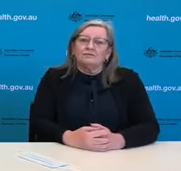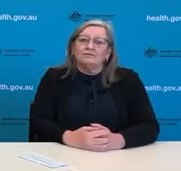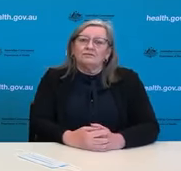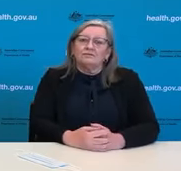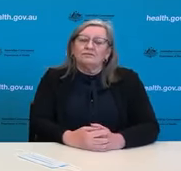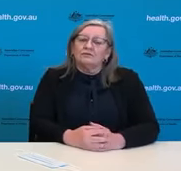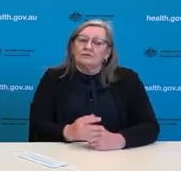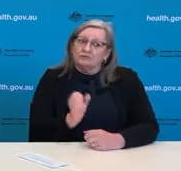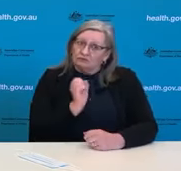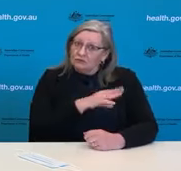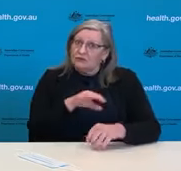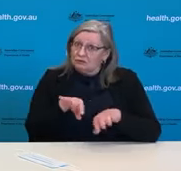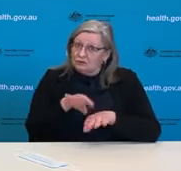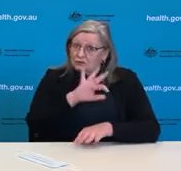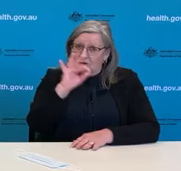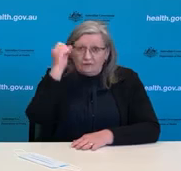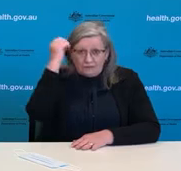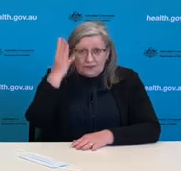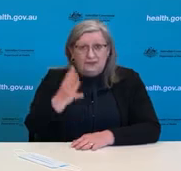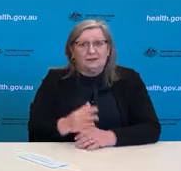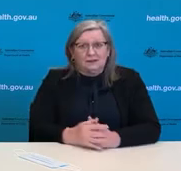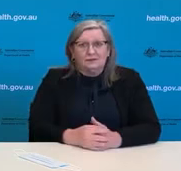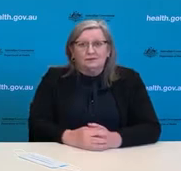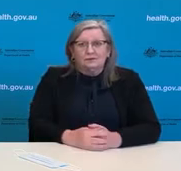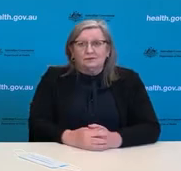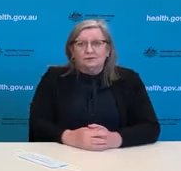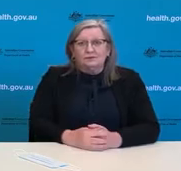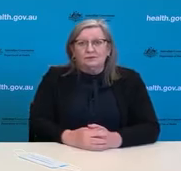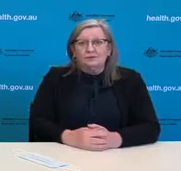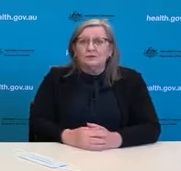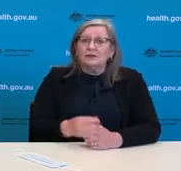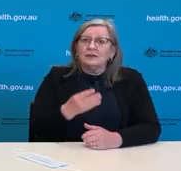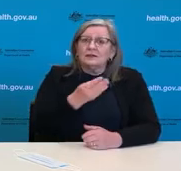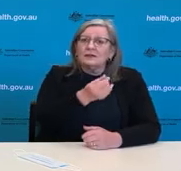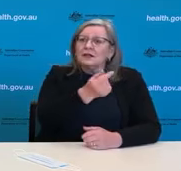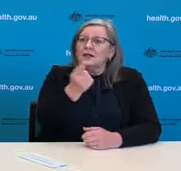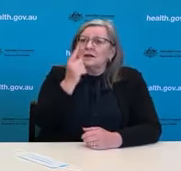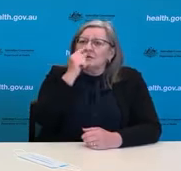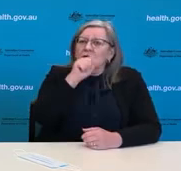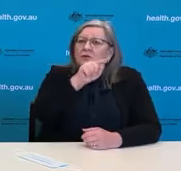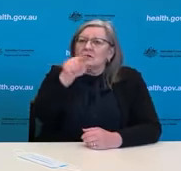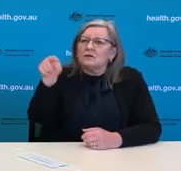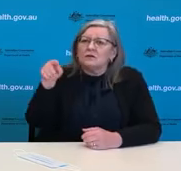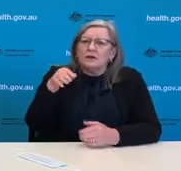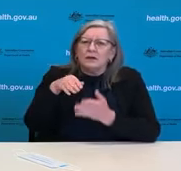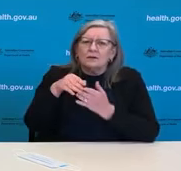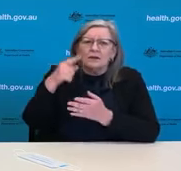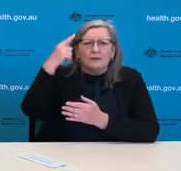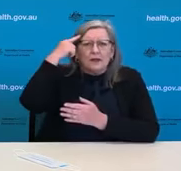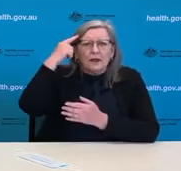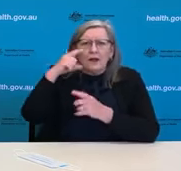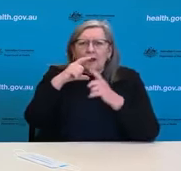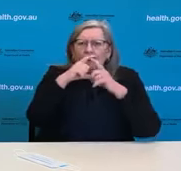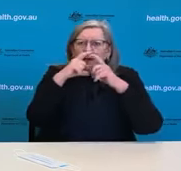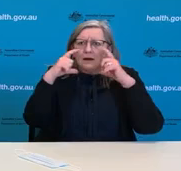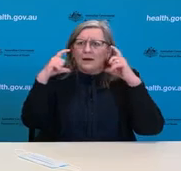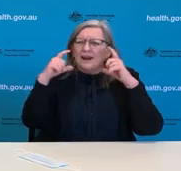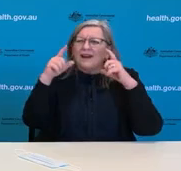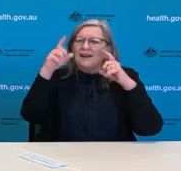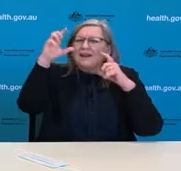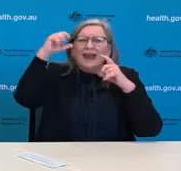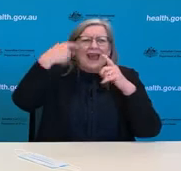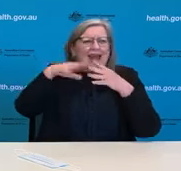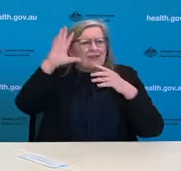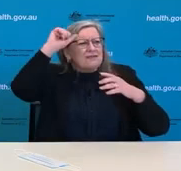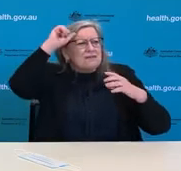to think maybe the front of my mask has paint on it and therefore I don't want to get paint on my hands. So therefore don't